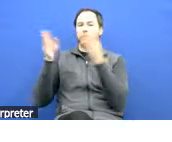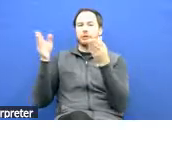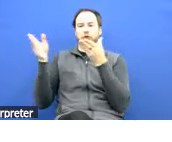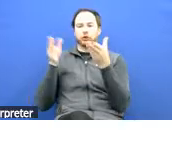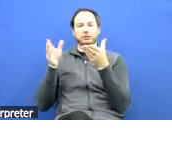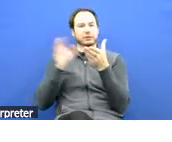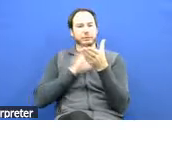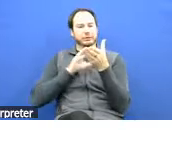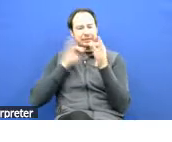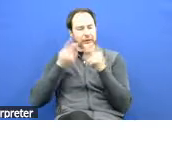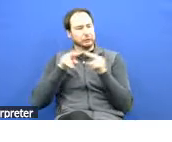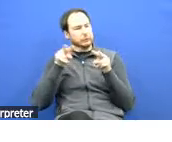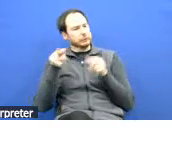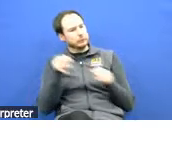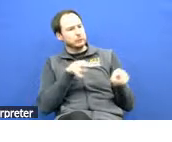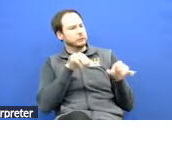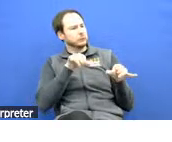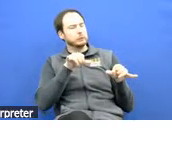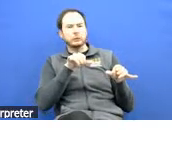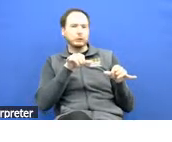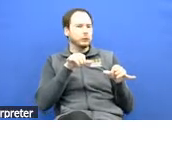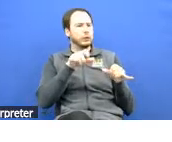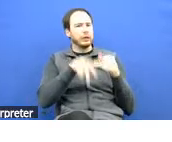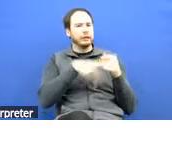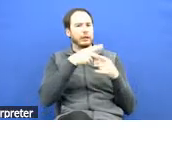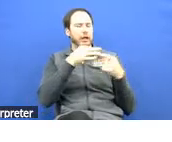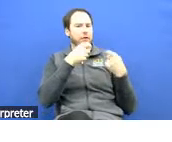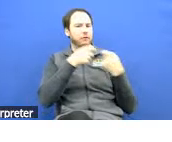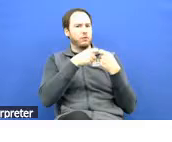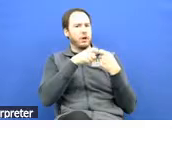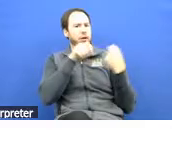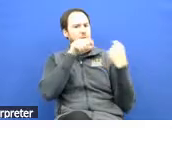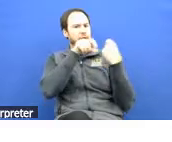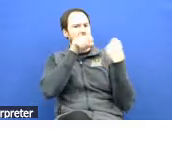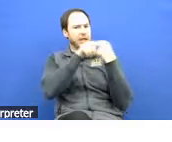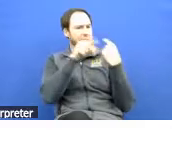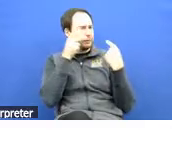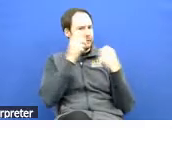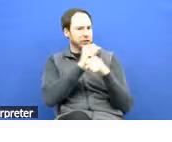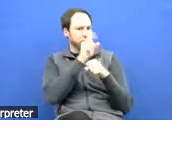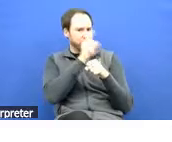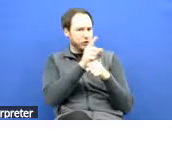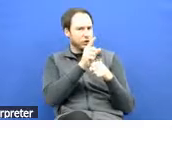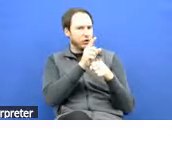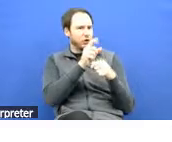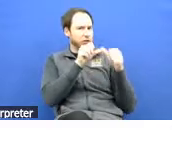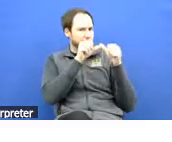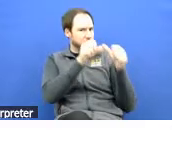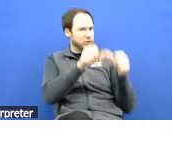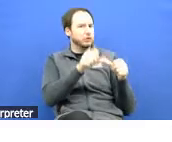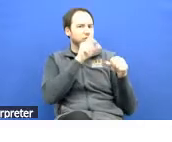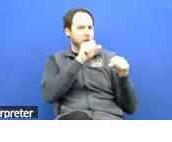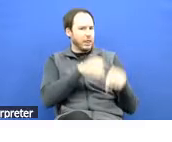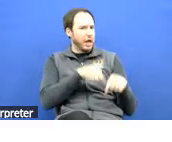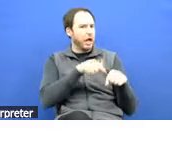look at the width of these kind of transmission lines to make sure that the lines are reliable and safe,